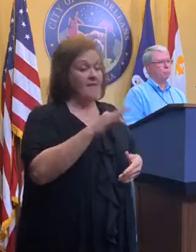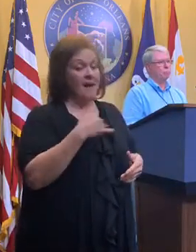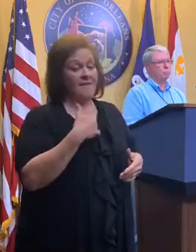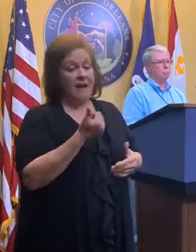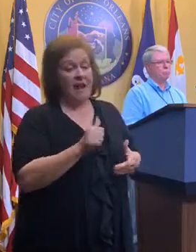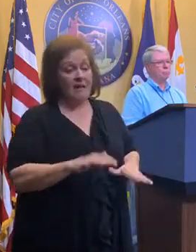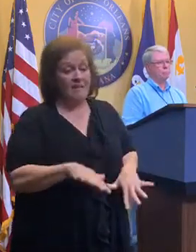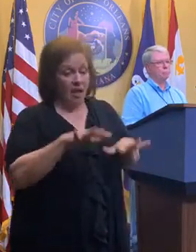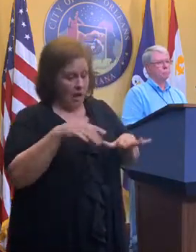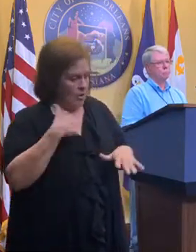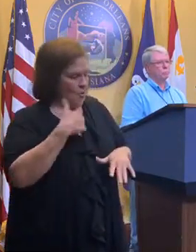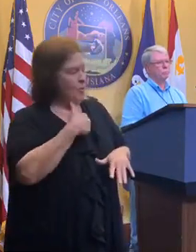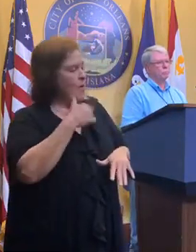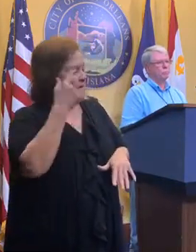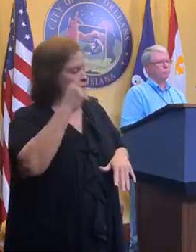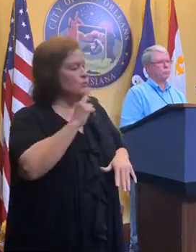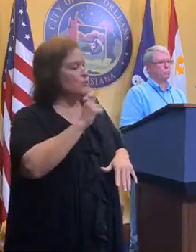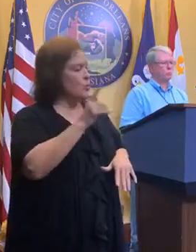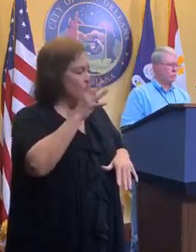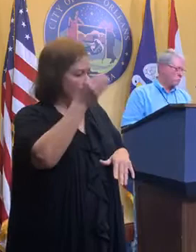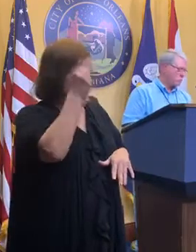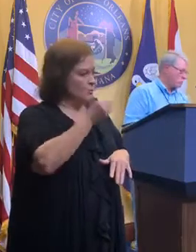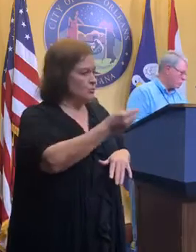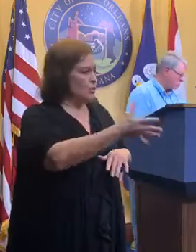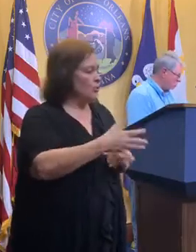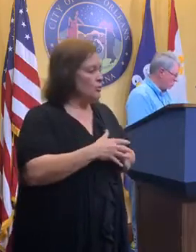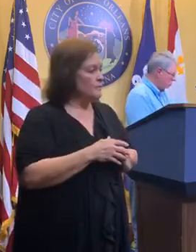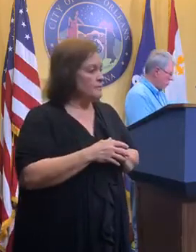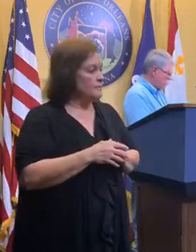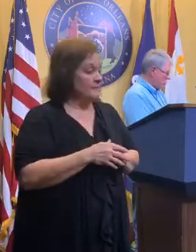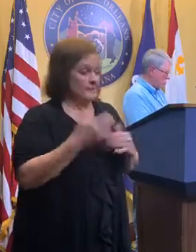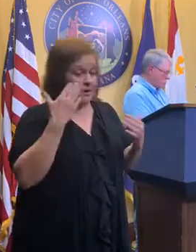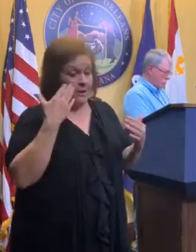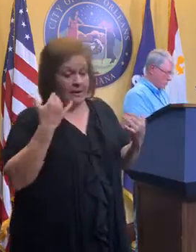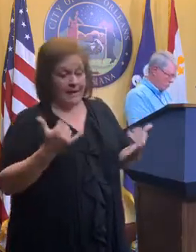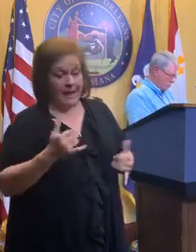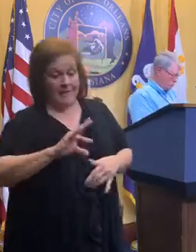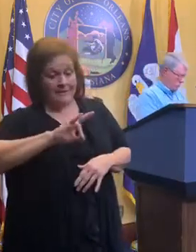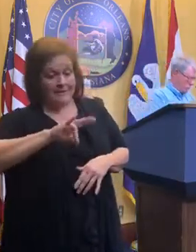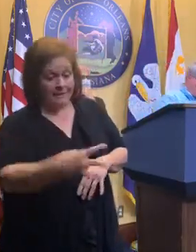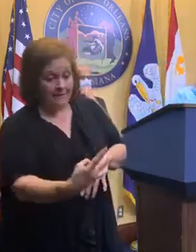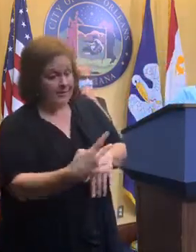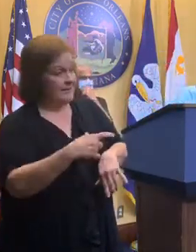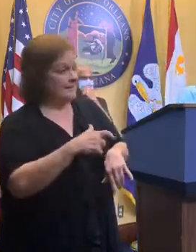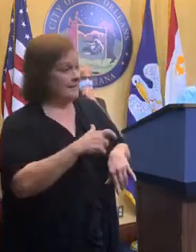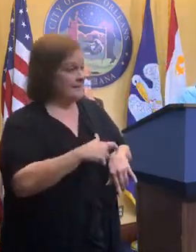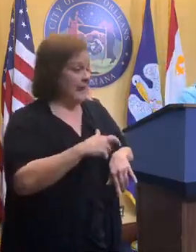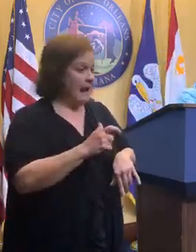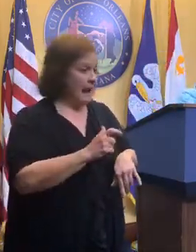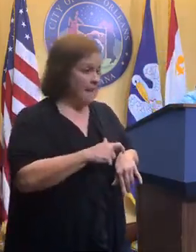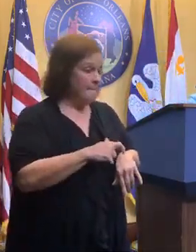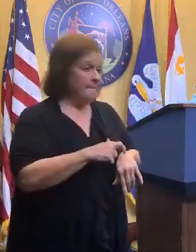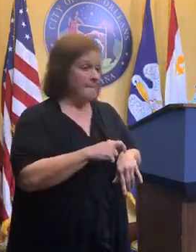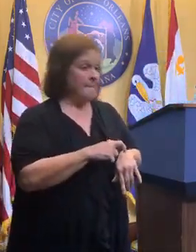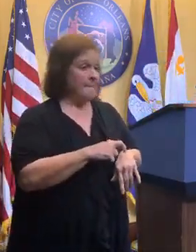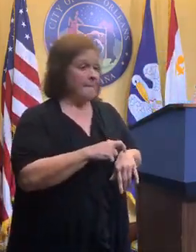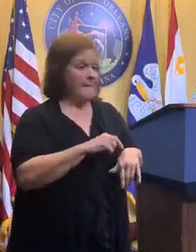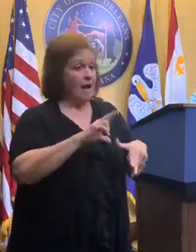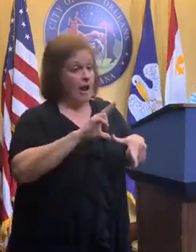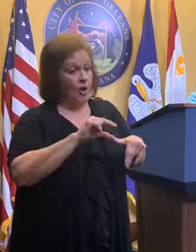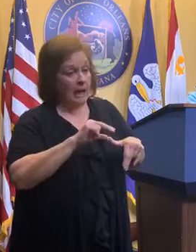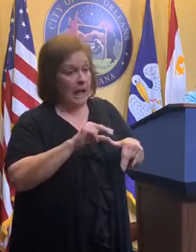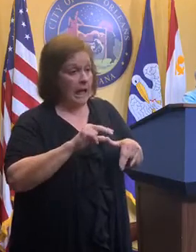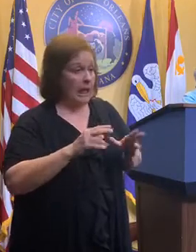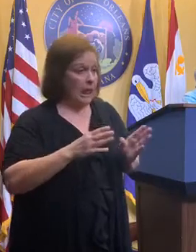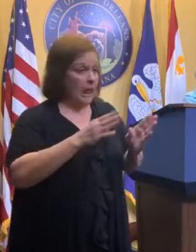that. And then, Mayor, if you could talk about this, it's the 7th time Louisiana's been in the cone. People are getting, they're almost to the brink when